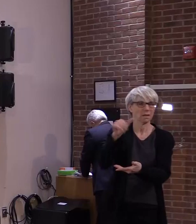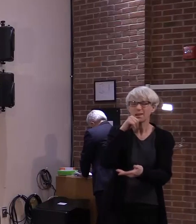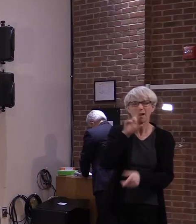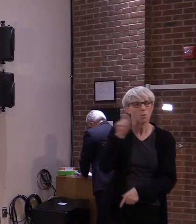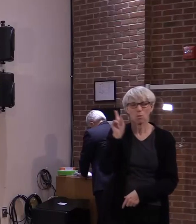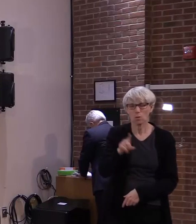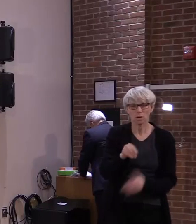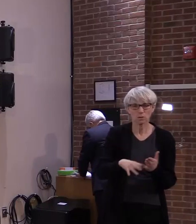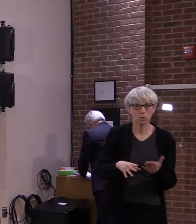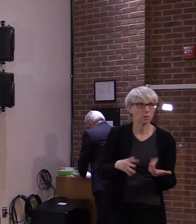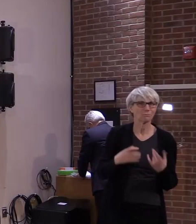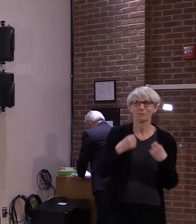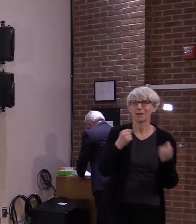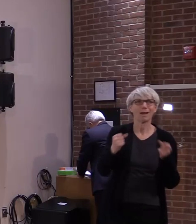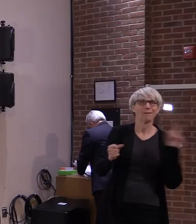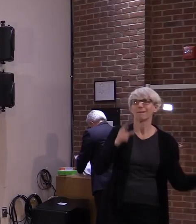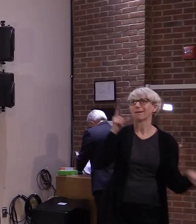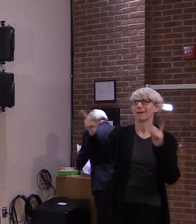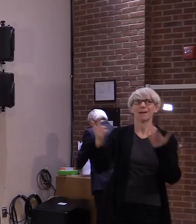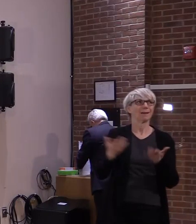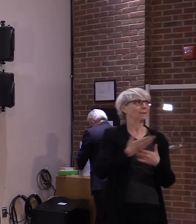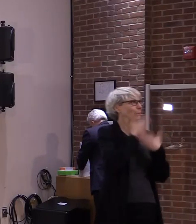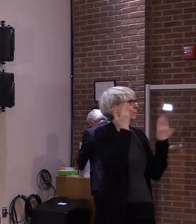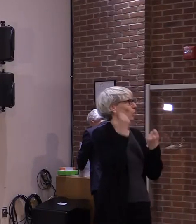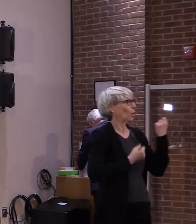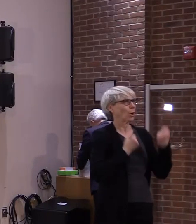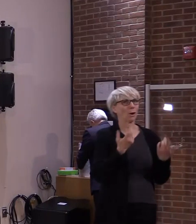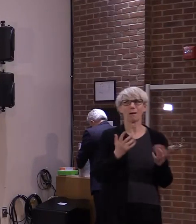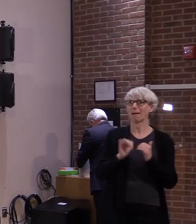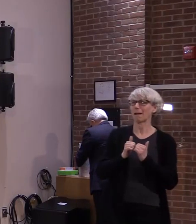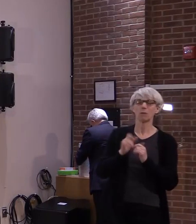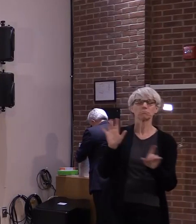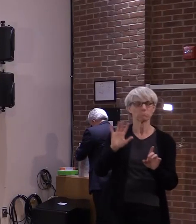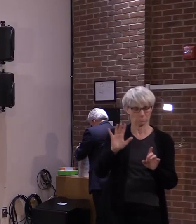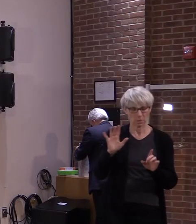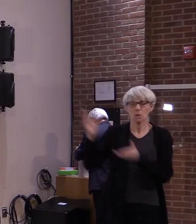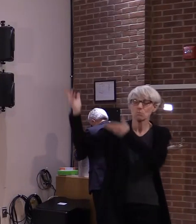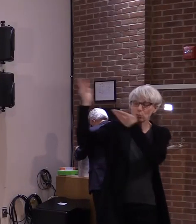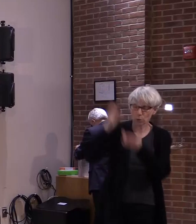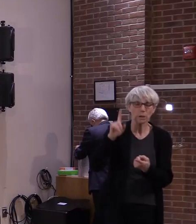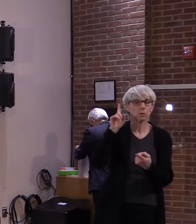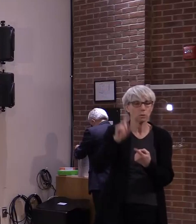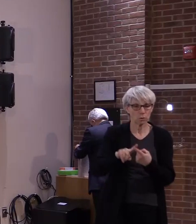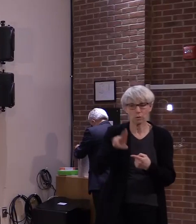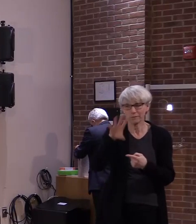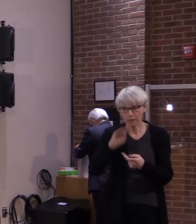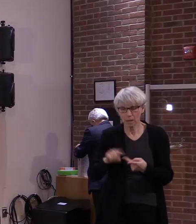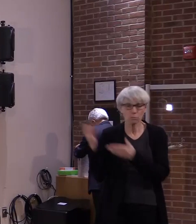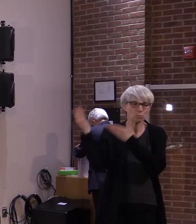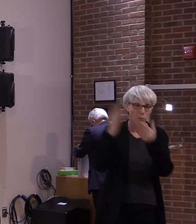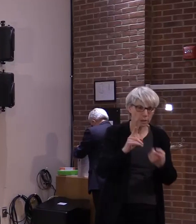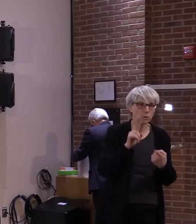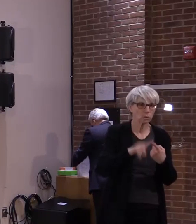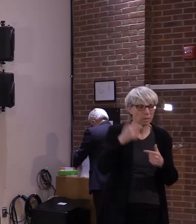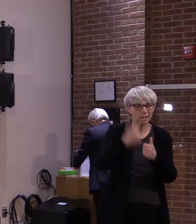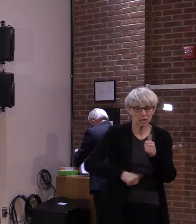site where they might not even have cars to be able to drive to. The campuses all have health